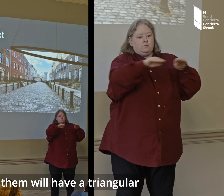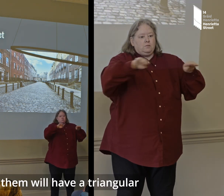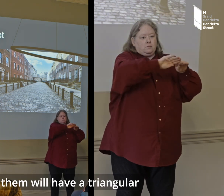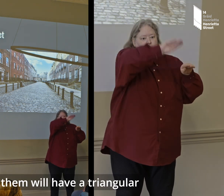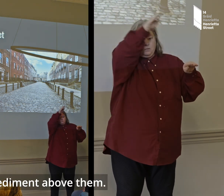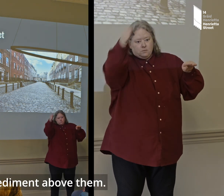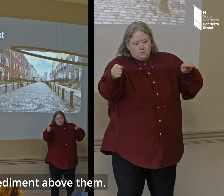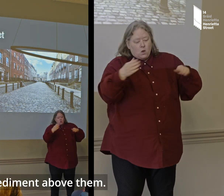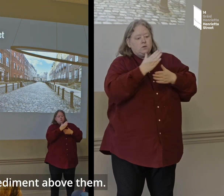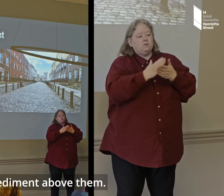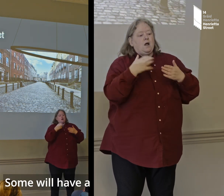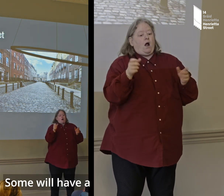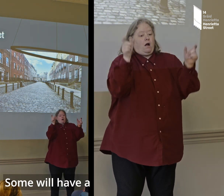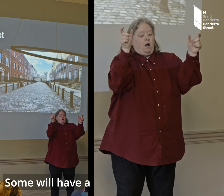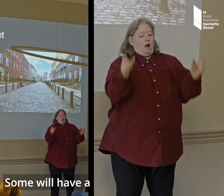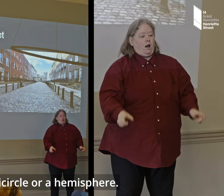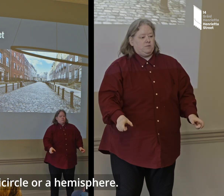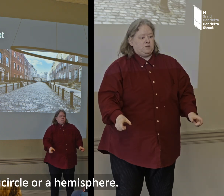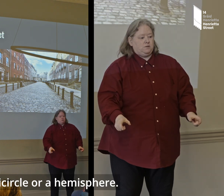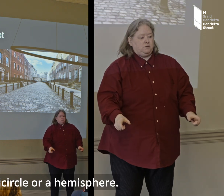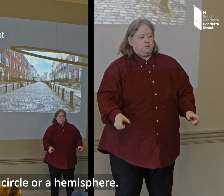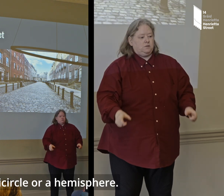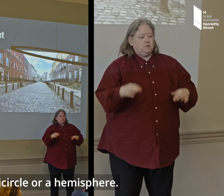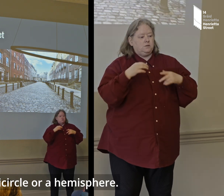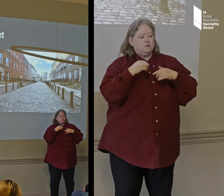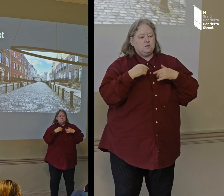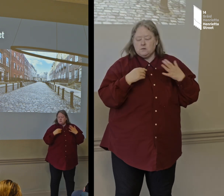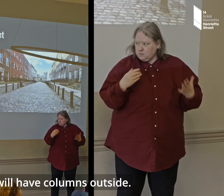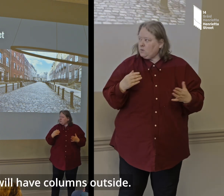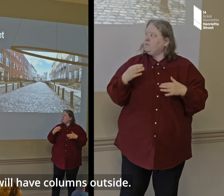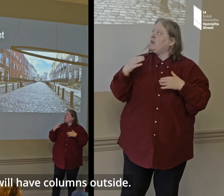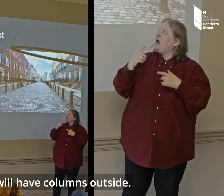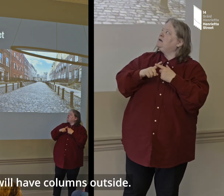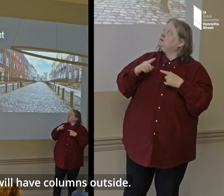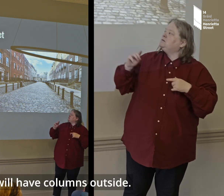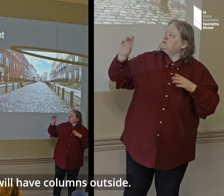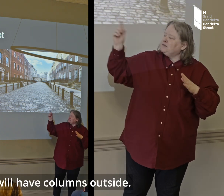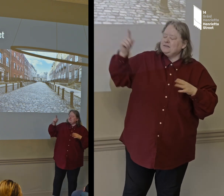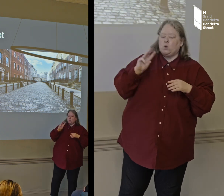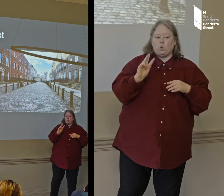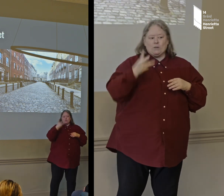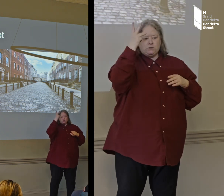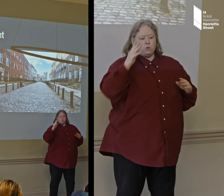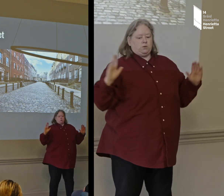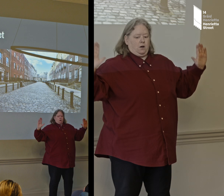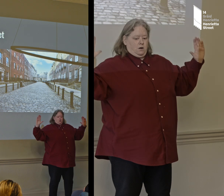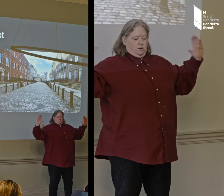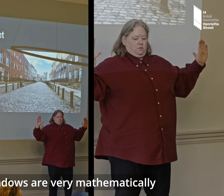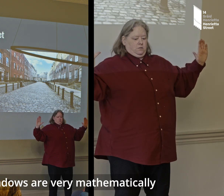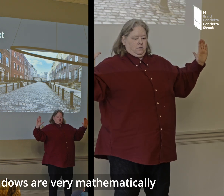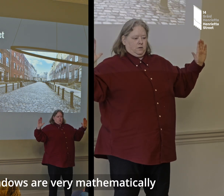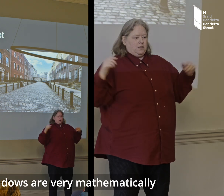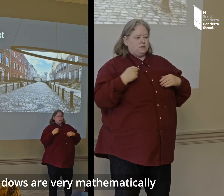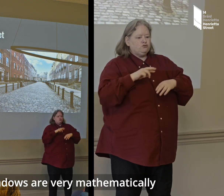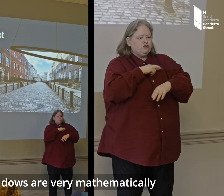them will have a triangular pediment above them, some will have a semicircle or a hemisphere, some will have columns outside.